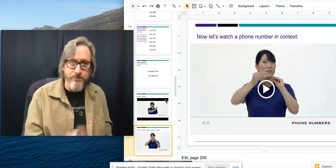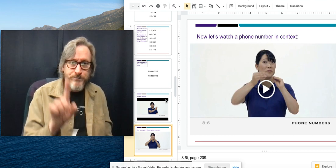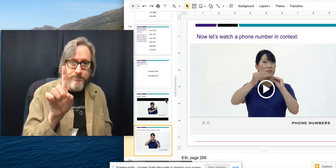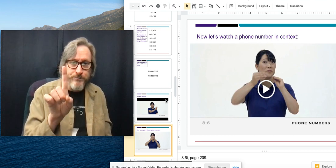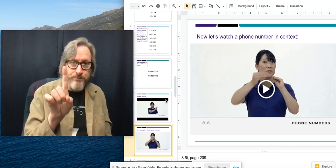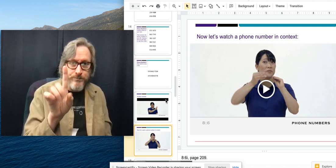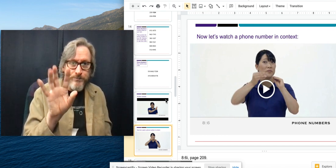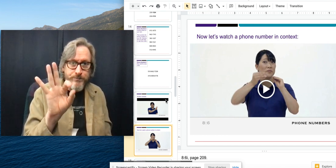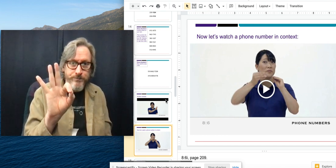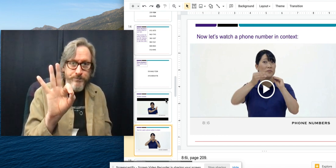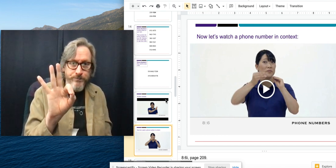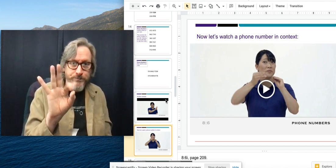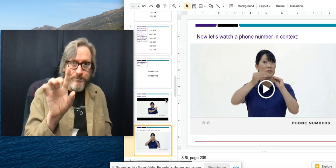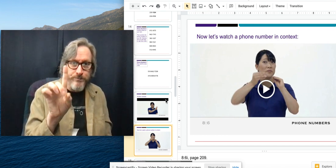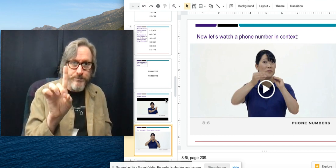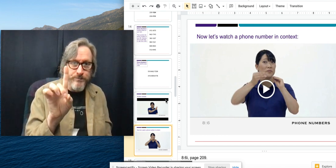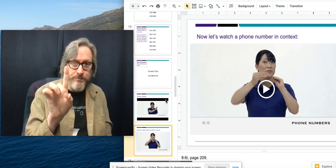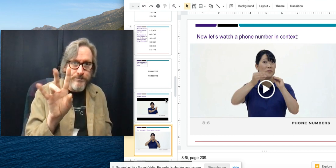DFD7.